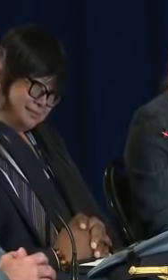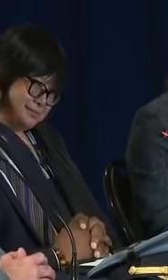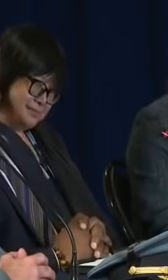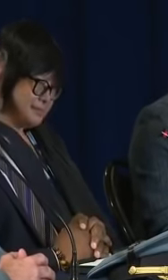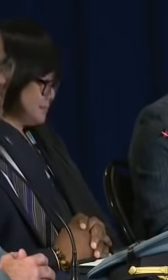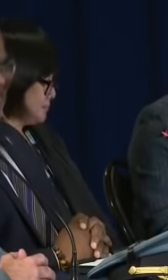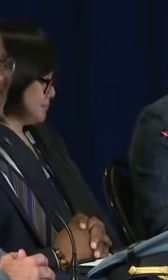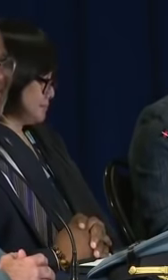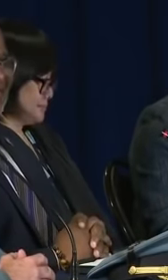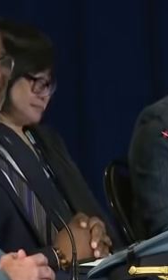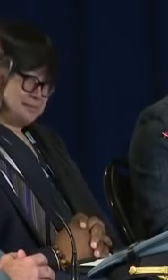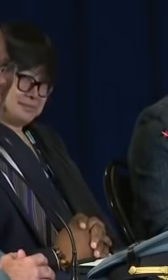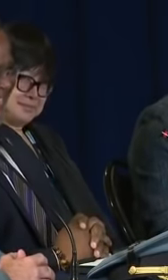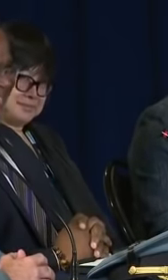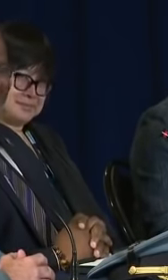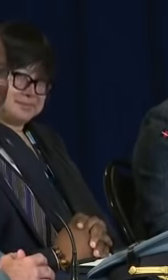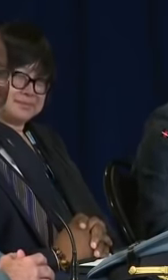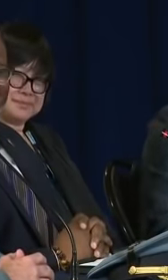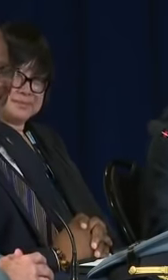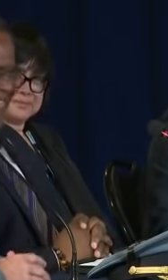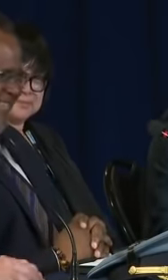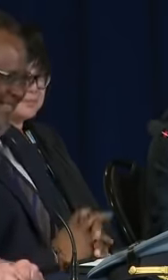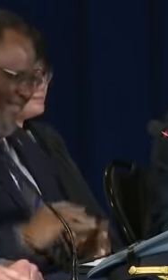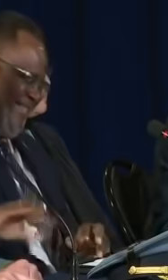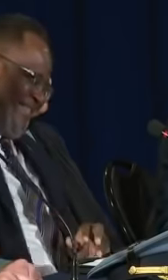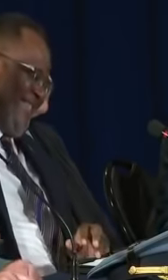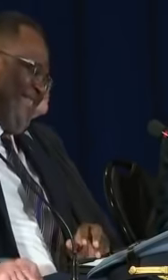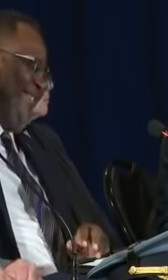it's a pleasure, Commissioner. Thanks, Gov.